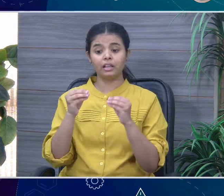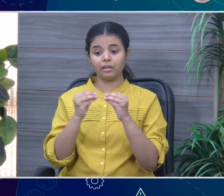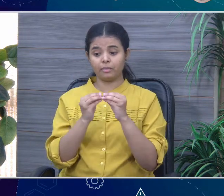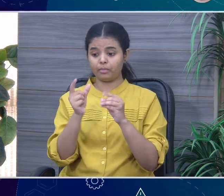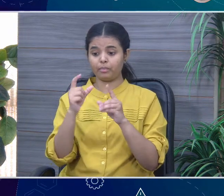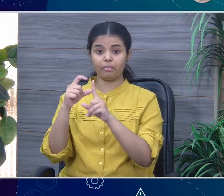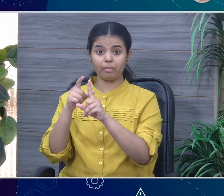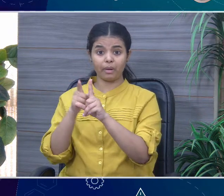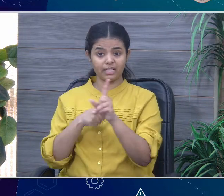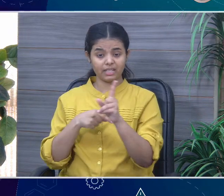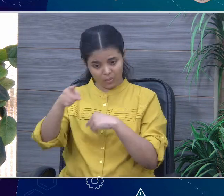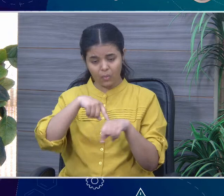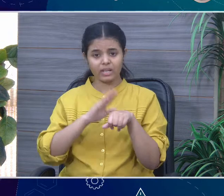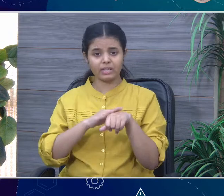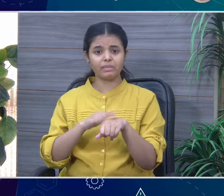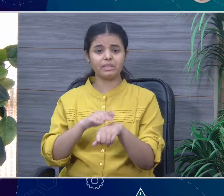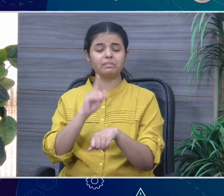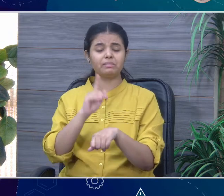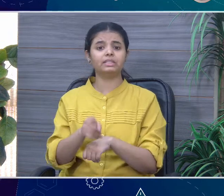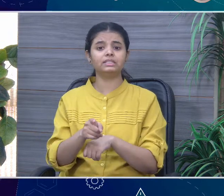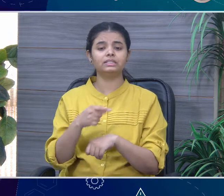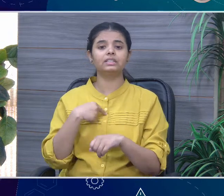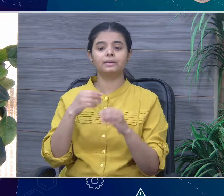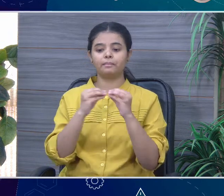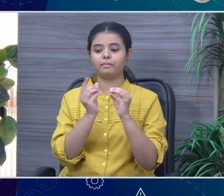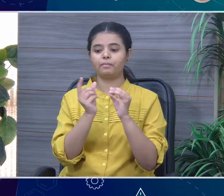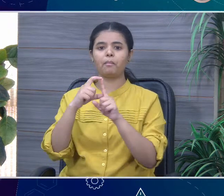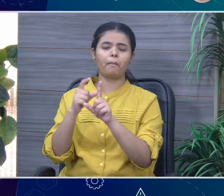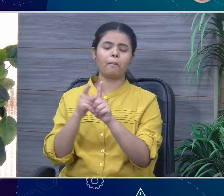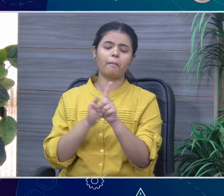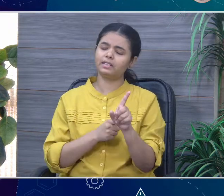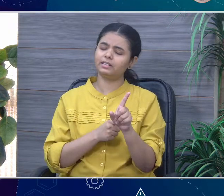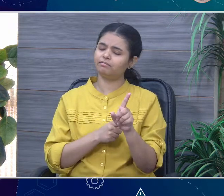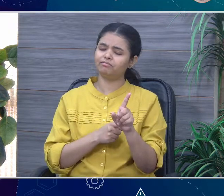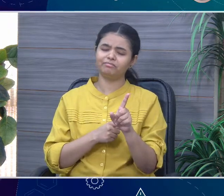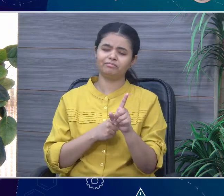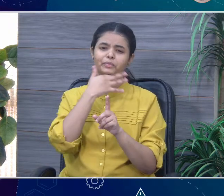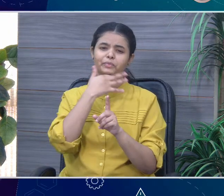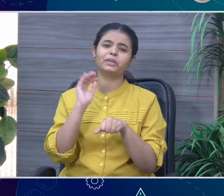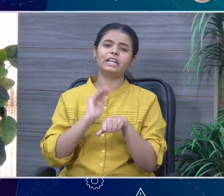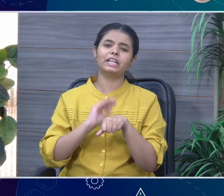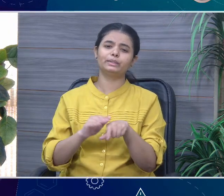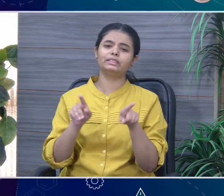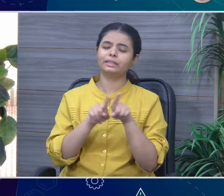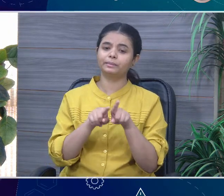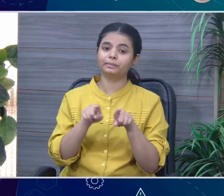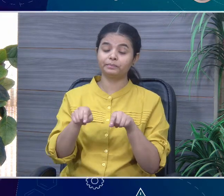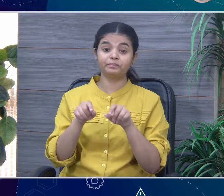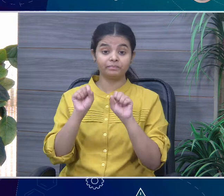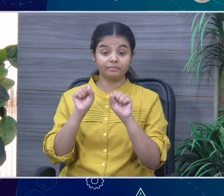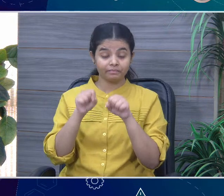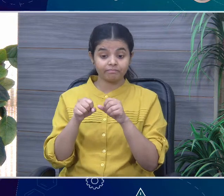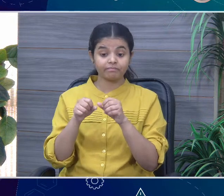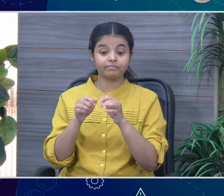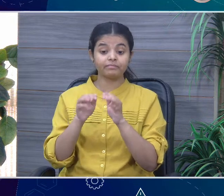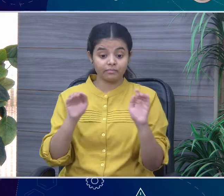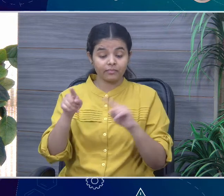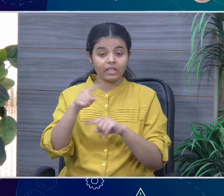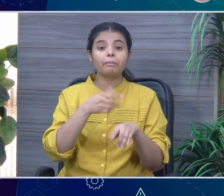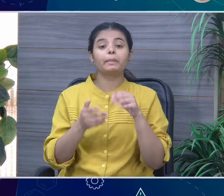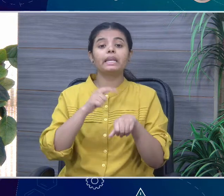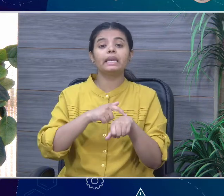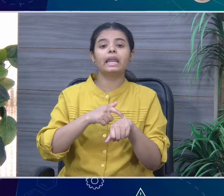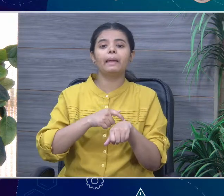every child should experience. Being somebody's buddy is such a beautiful experience. But yes, other children may take time